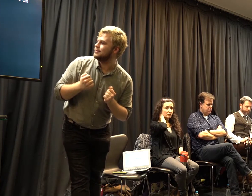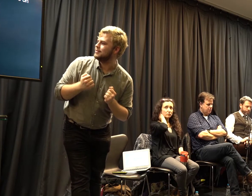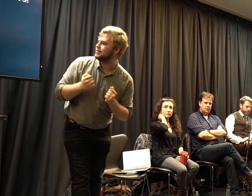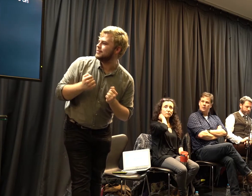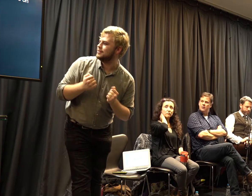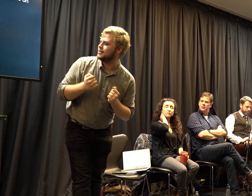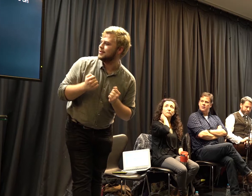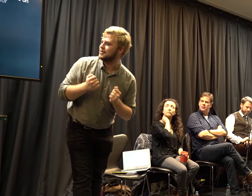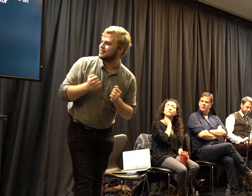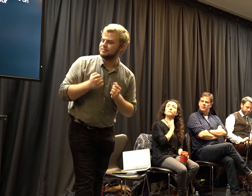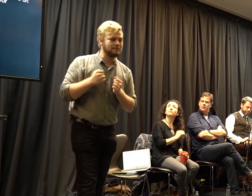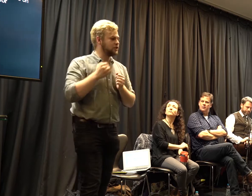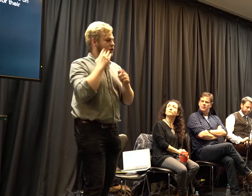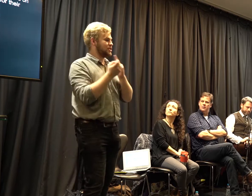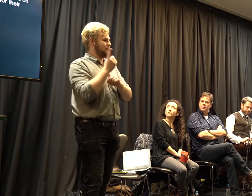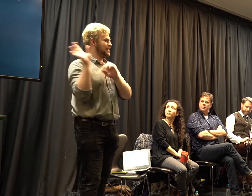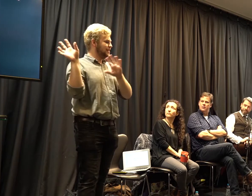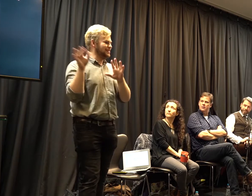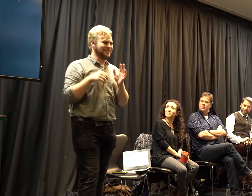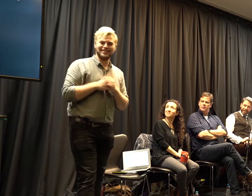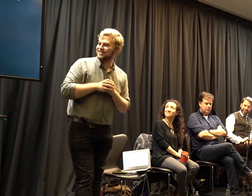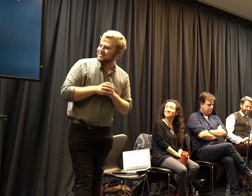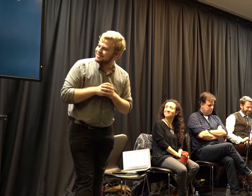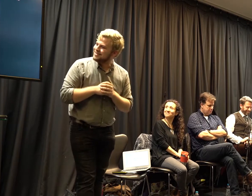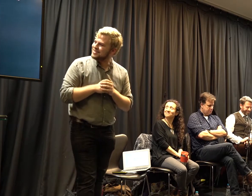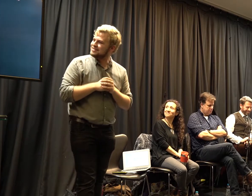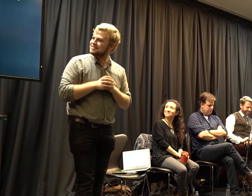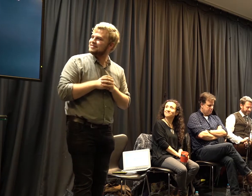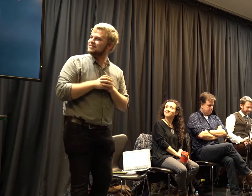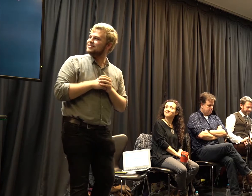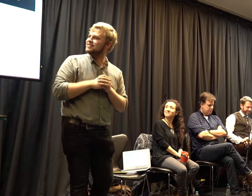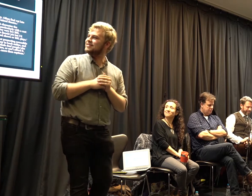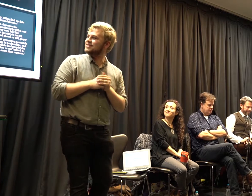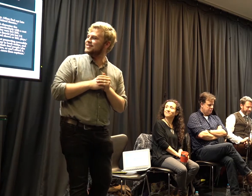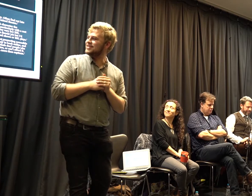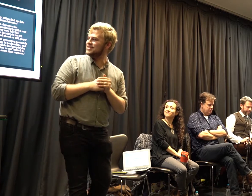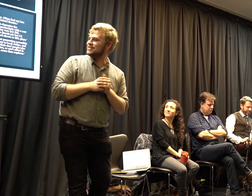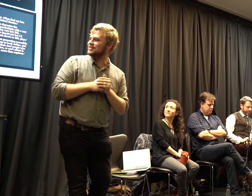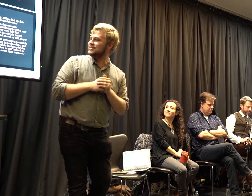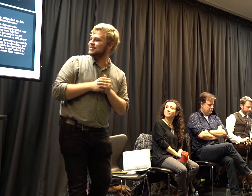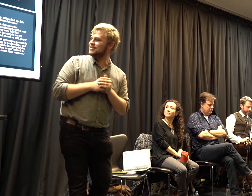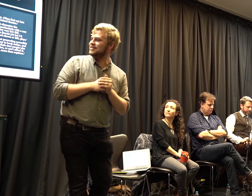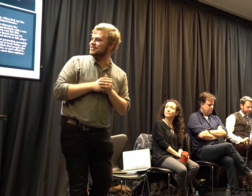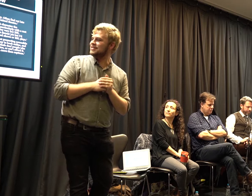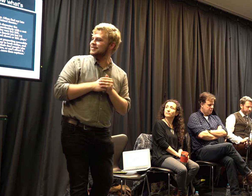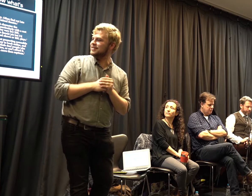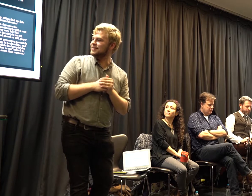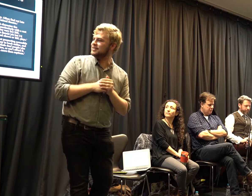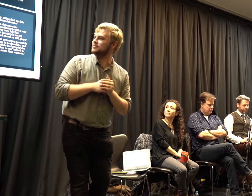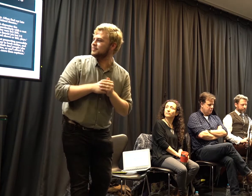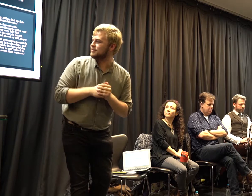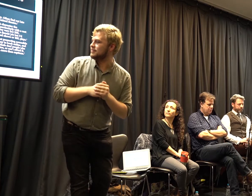their accessible performances. I don't really know what's going on here on the screen.